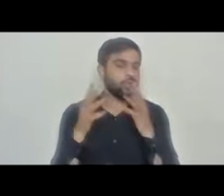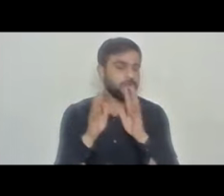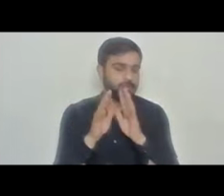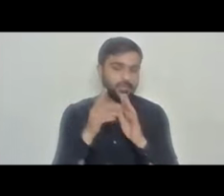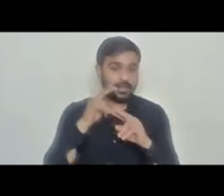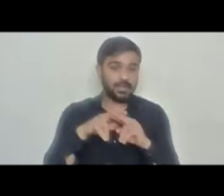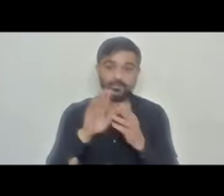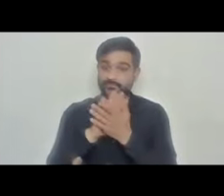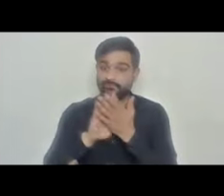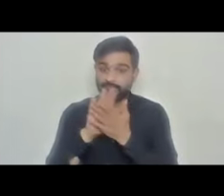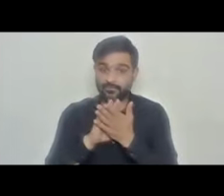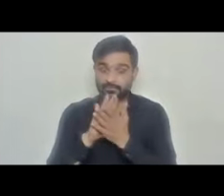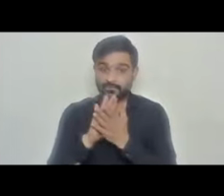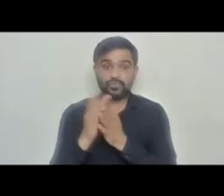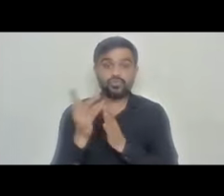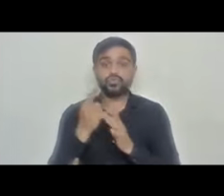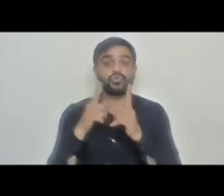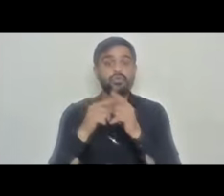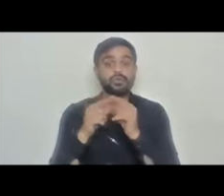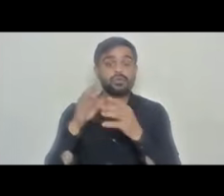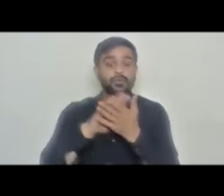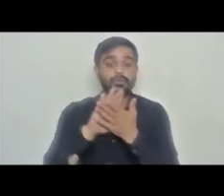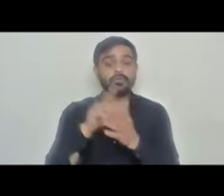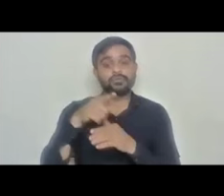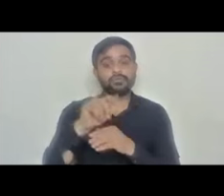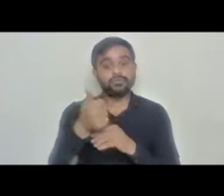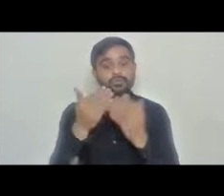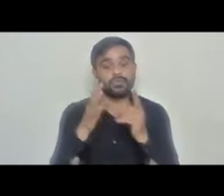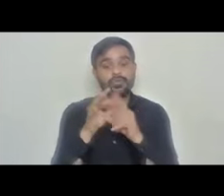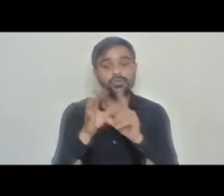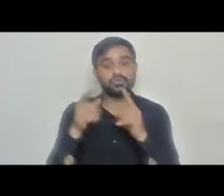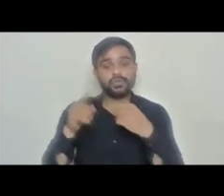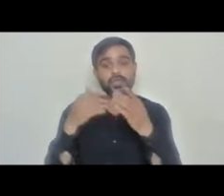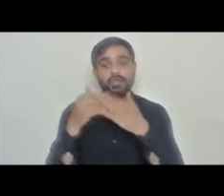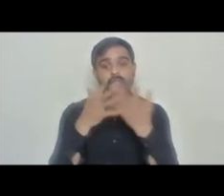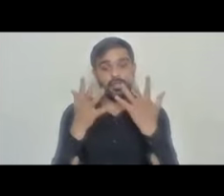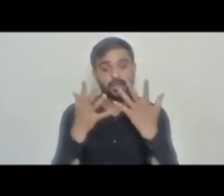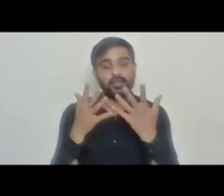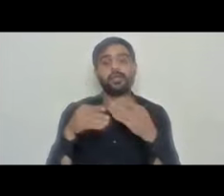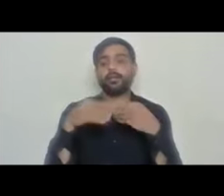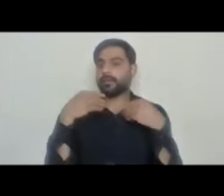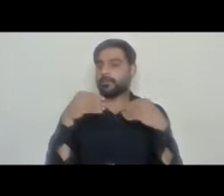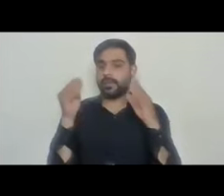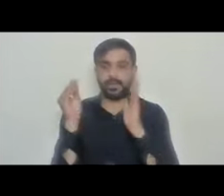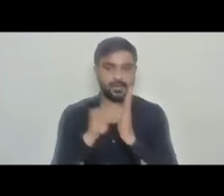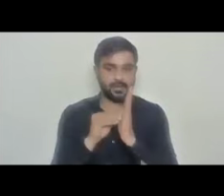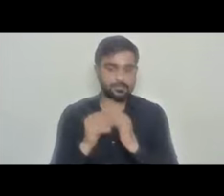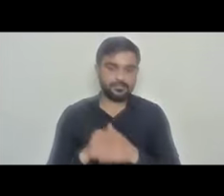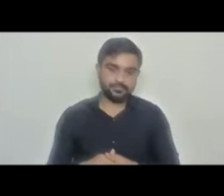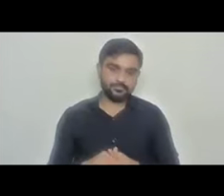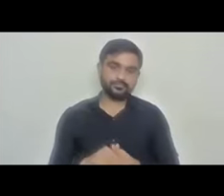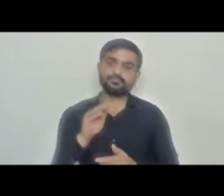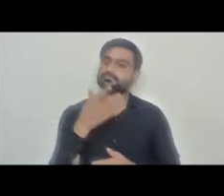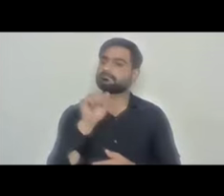do not have a very huge data set, you can do it by hand on paper. And